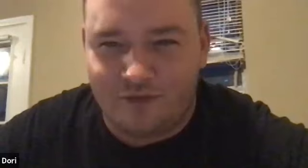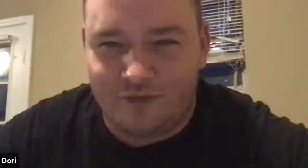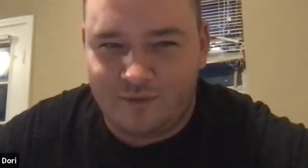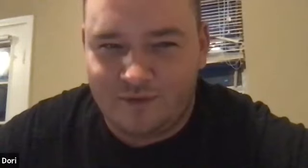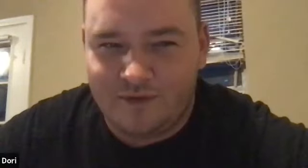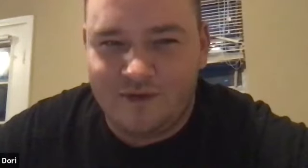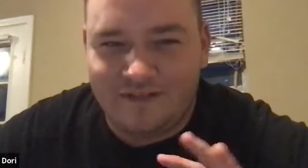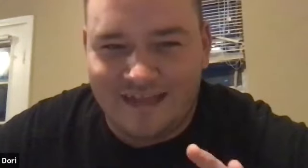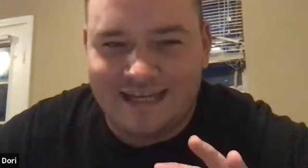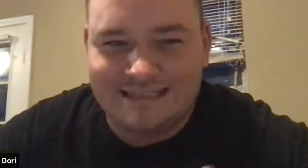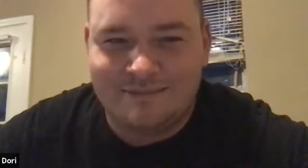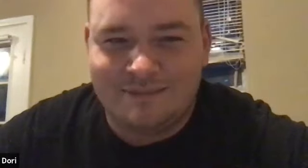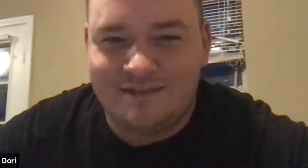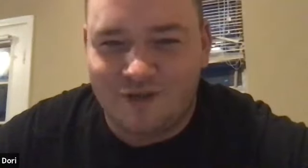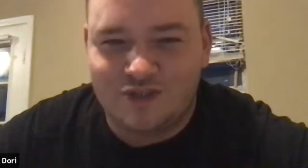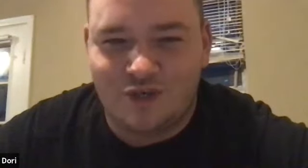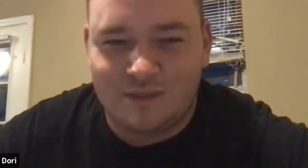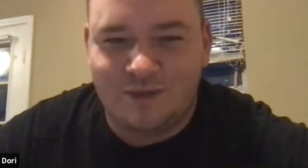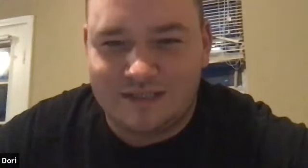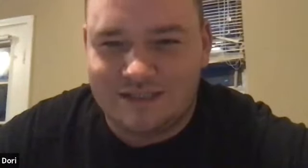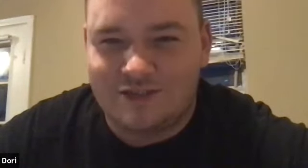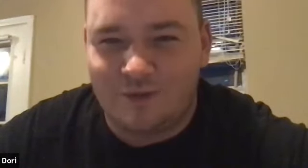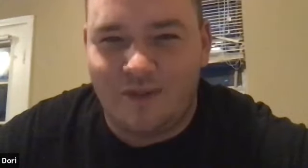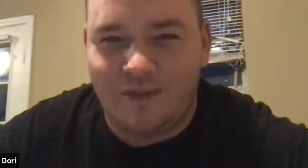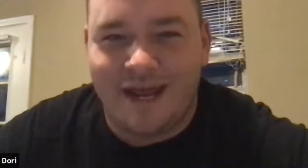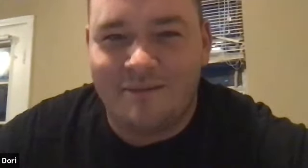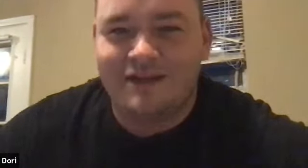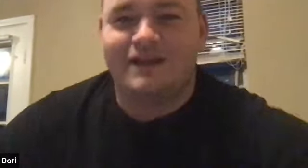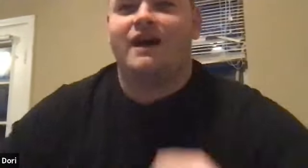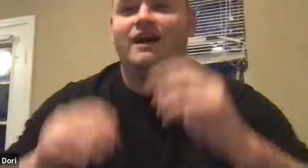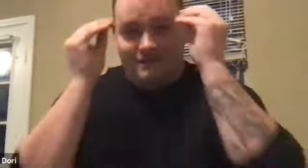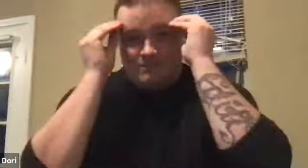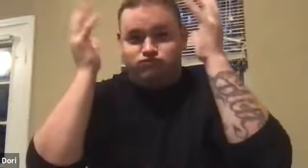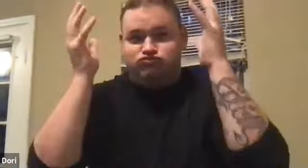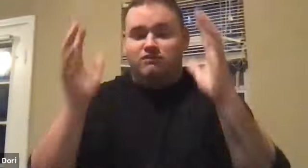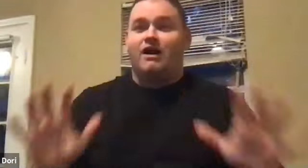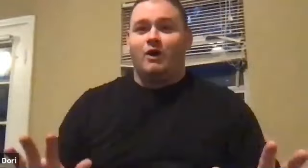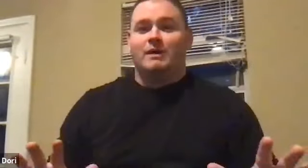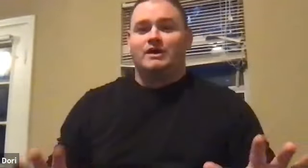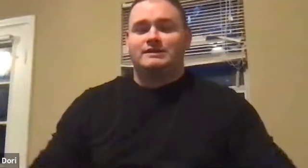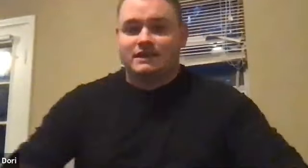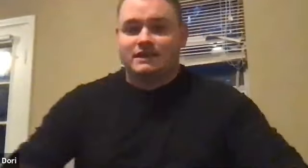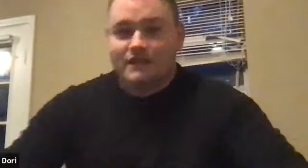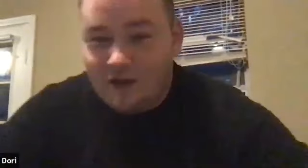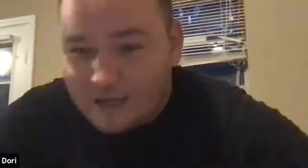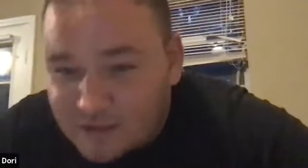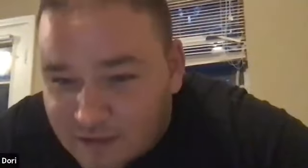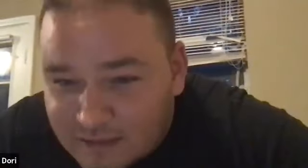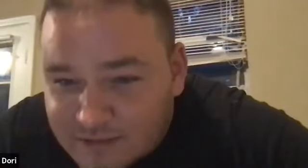Breakthrough. That needs to be the first sermon you listen to on that app. Oh my goodness. Okay, question. I miss